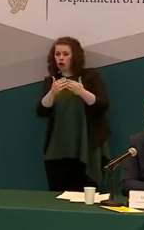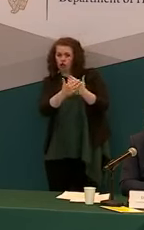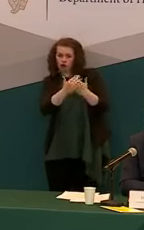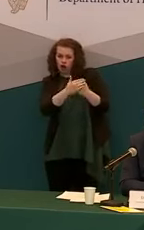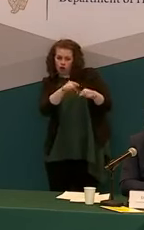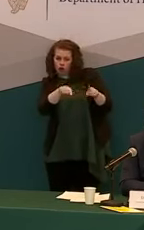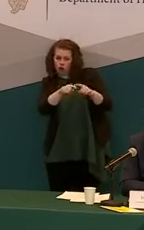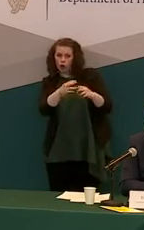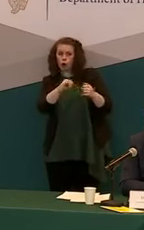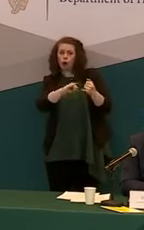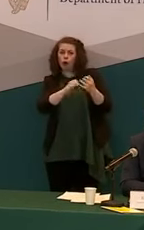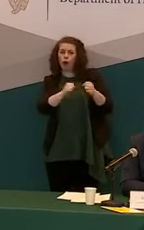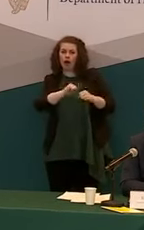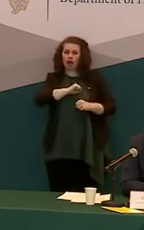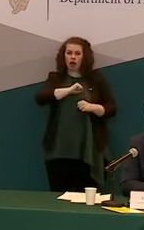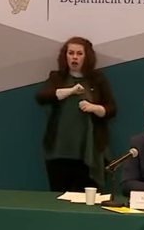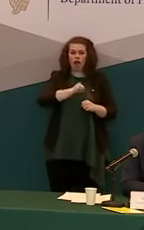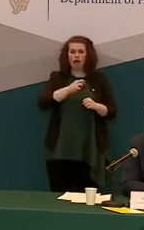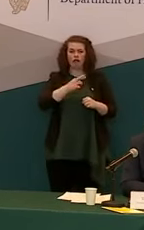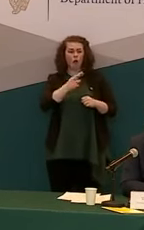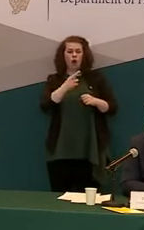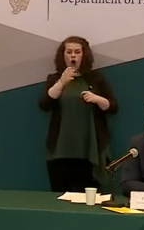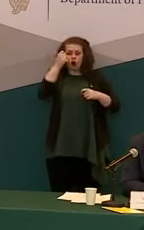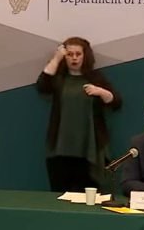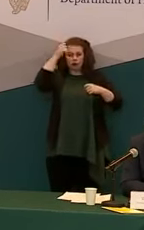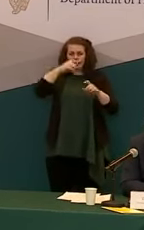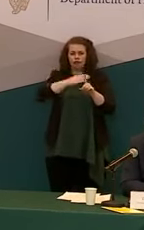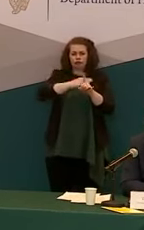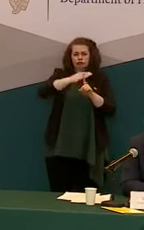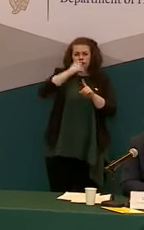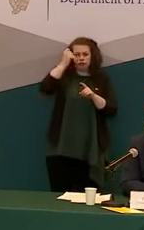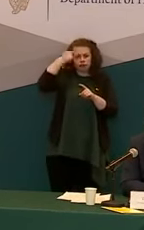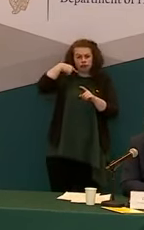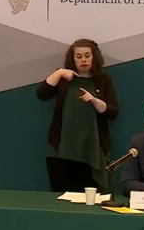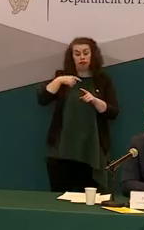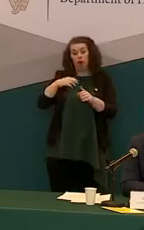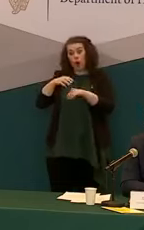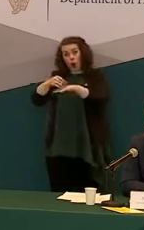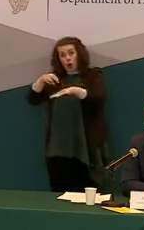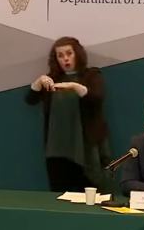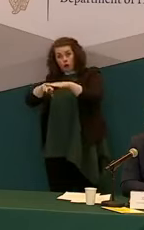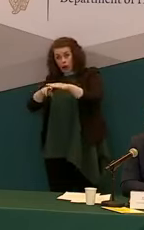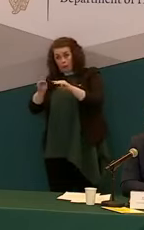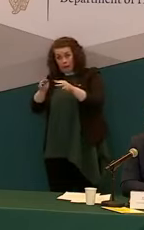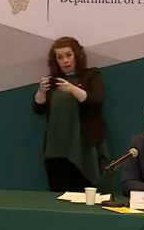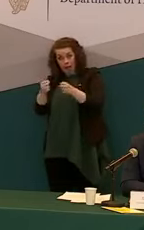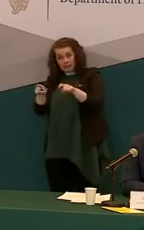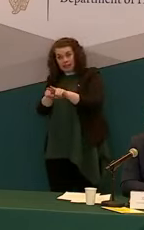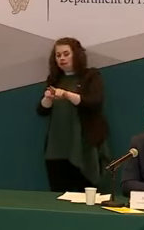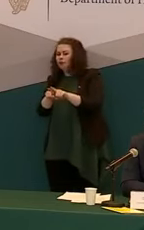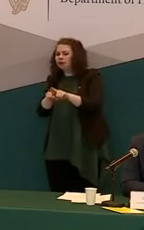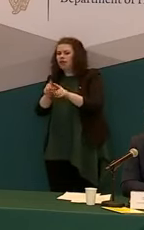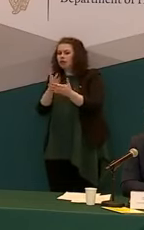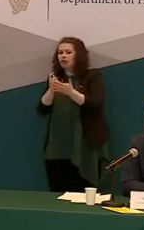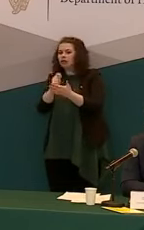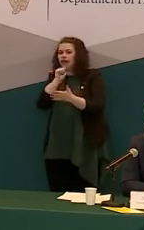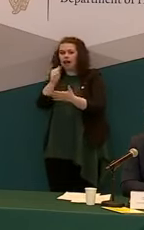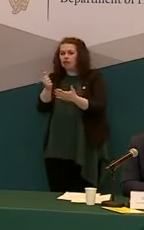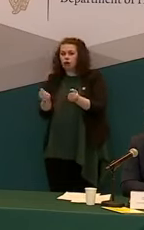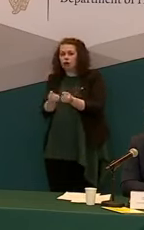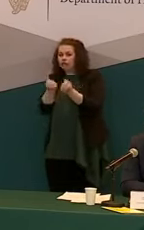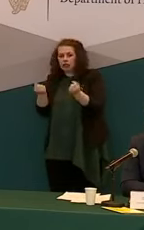and temperature, are often absent in older people. For somebody, for example, who may be immobile or have advanced dementia or